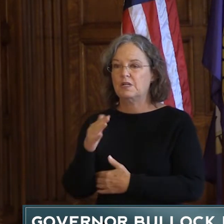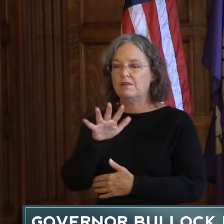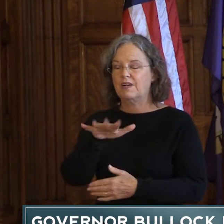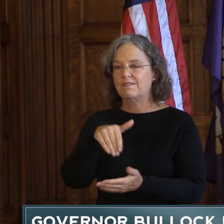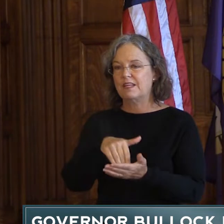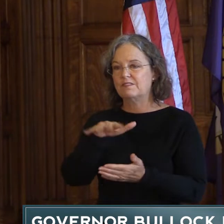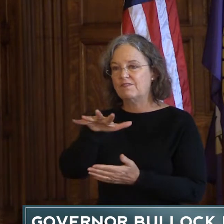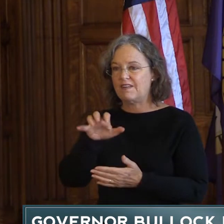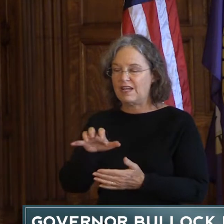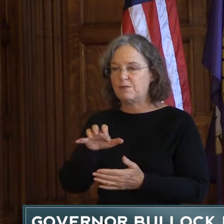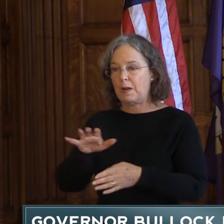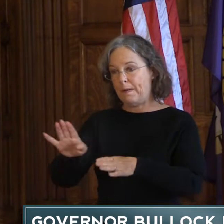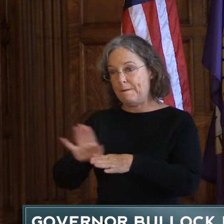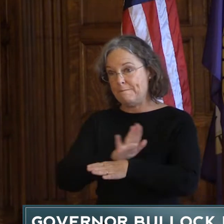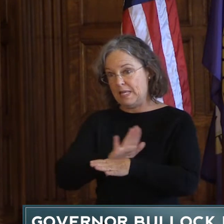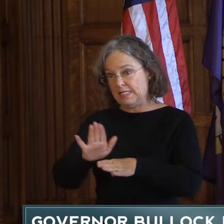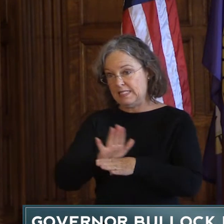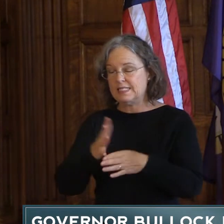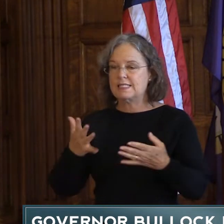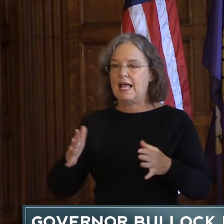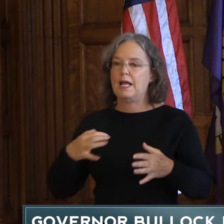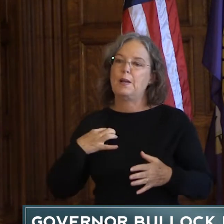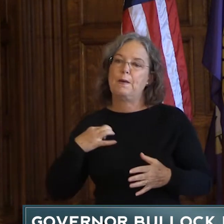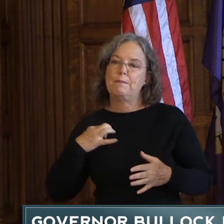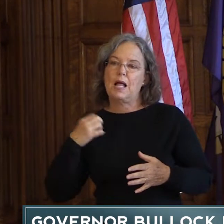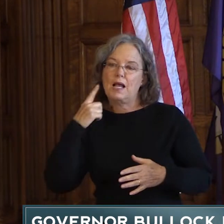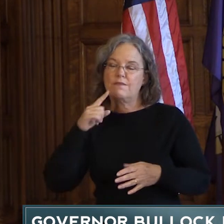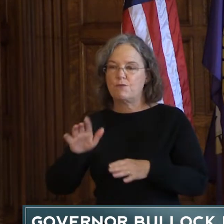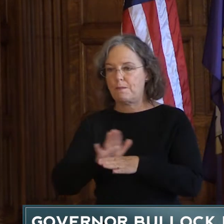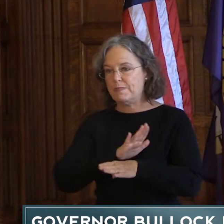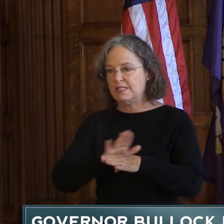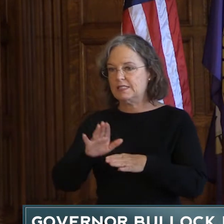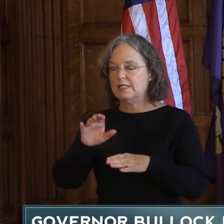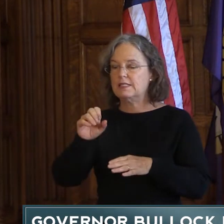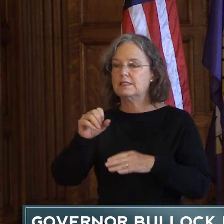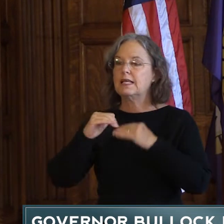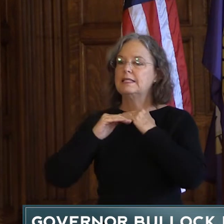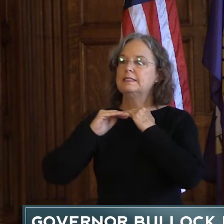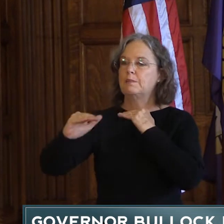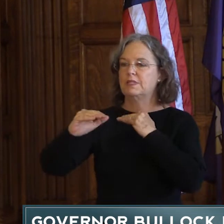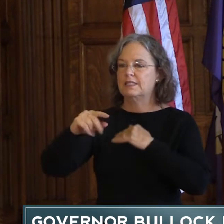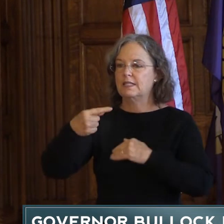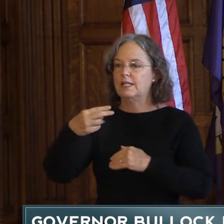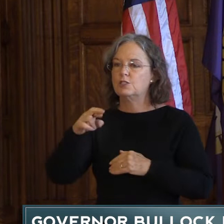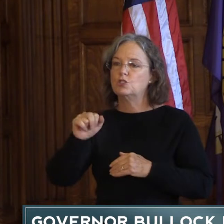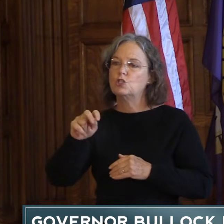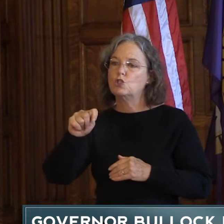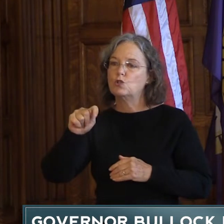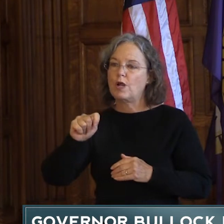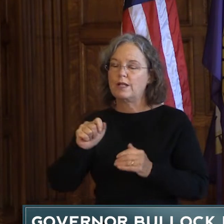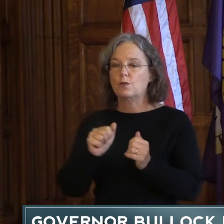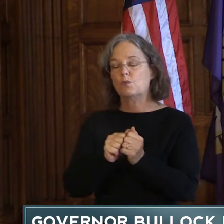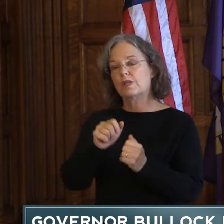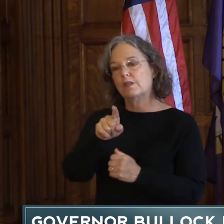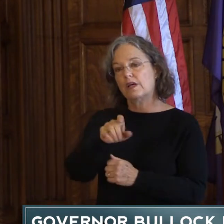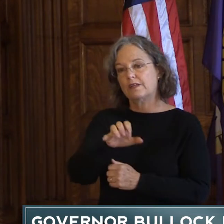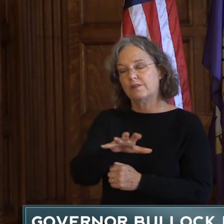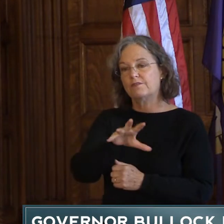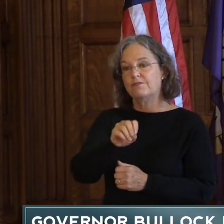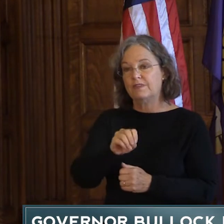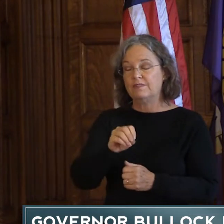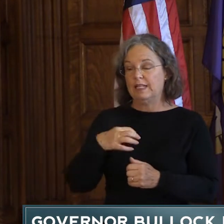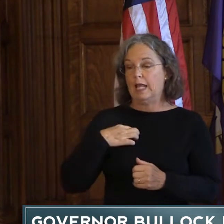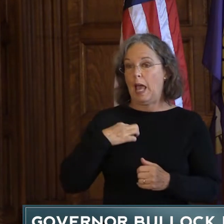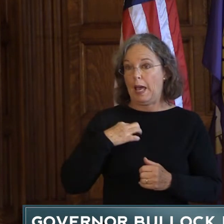5,500 businesses had applied for the Business Stabilization Grant alone, with 150 applications already